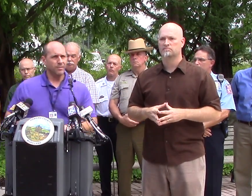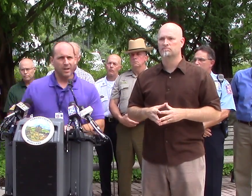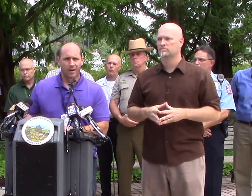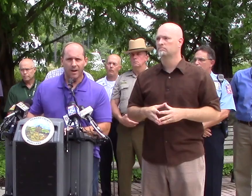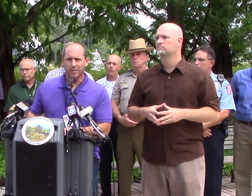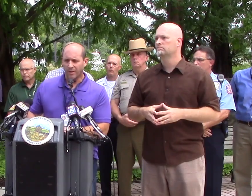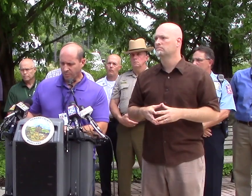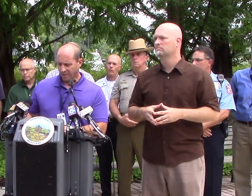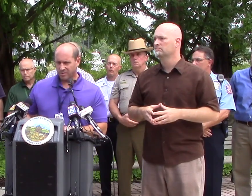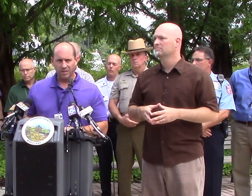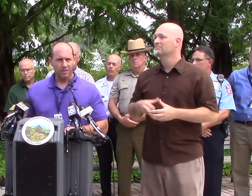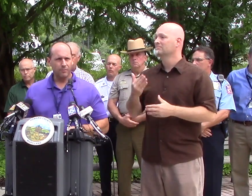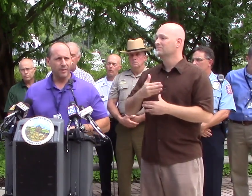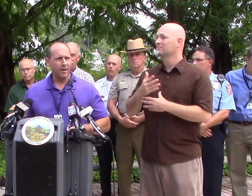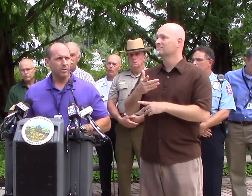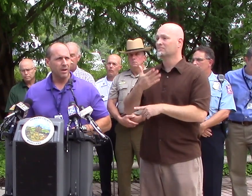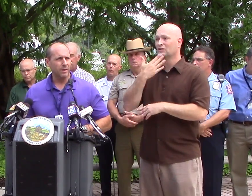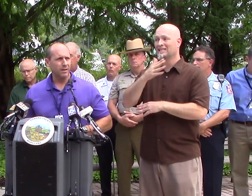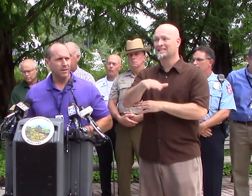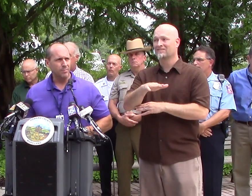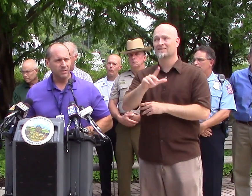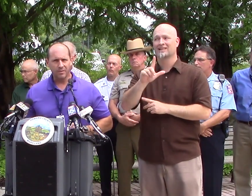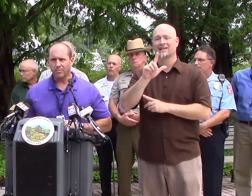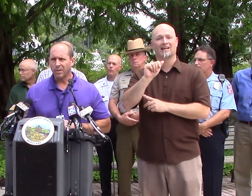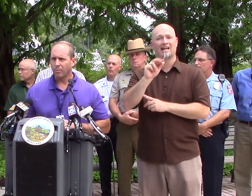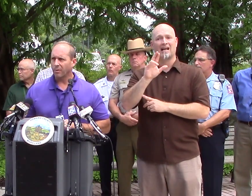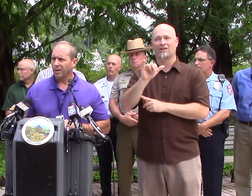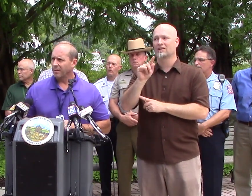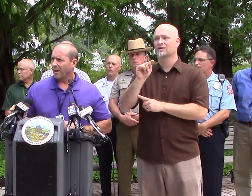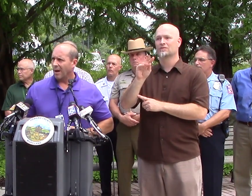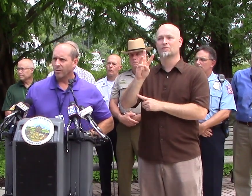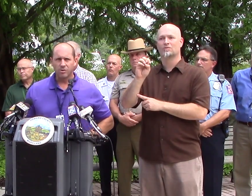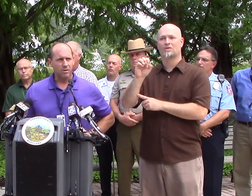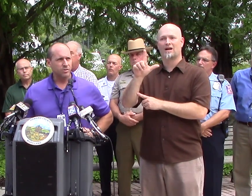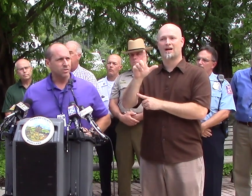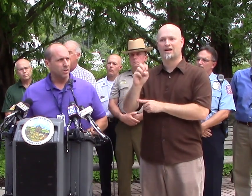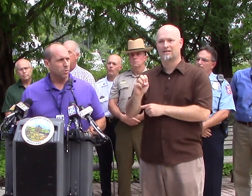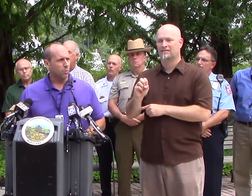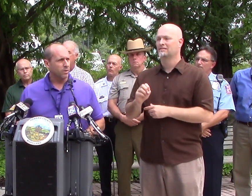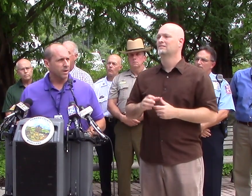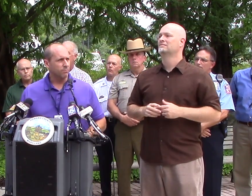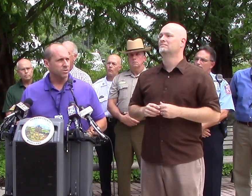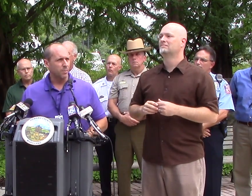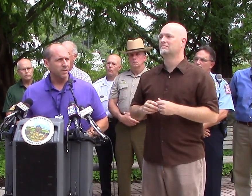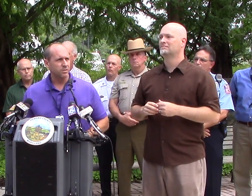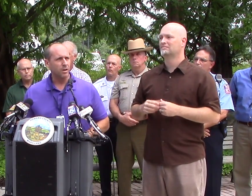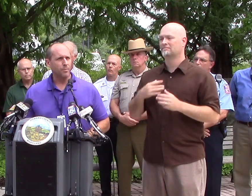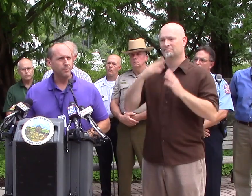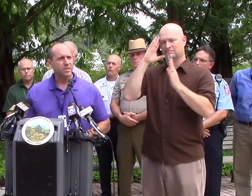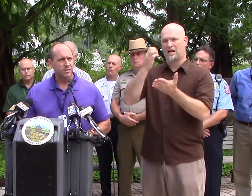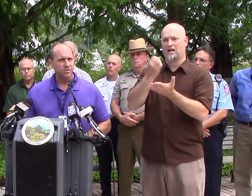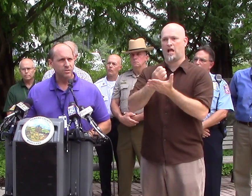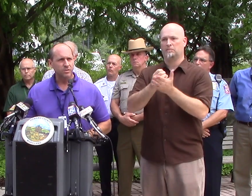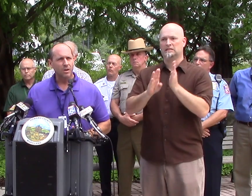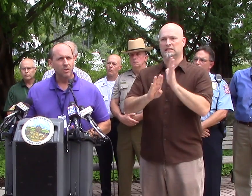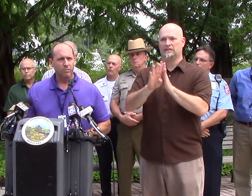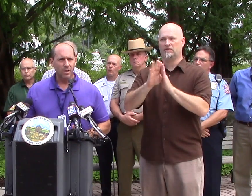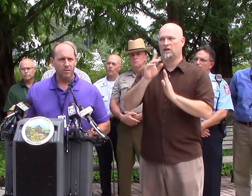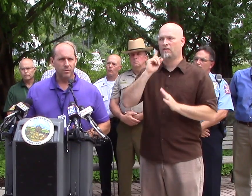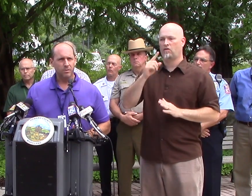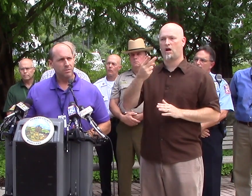Good evening. I'm Larry Tweel, CEO of the Howard County Economic Development Authority. Our charge is to help coordinate response to help the